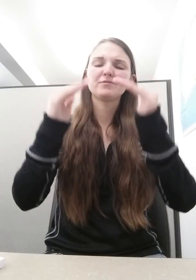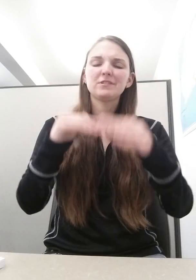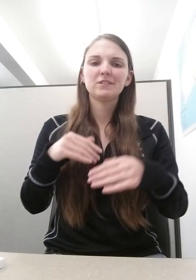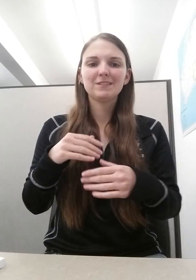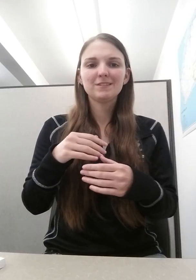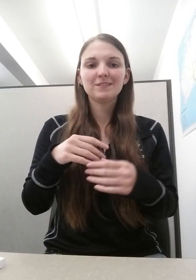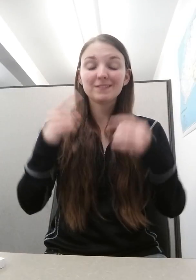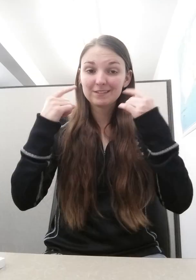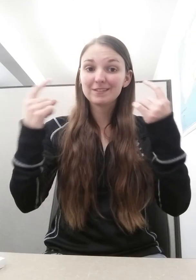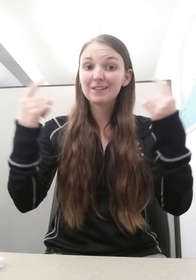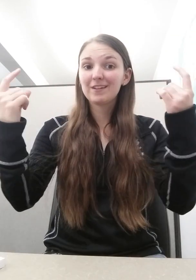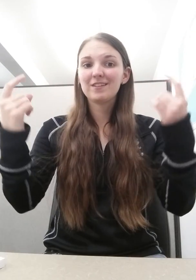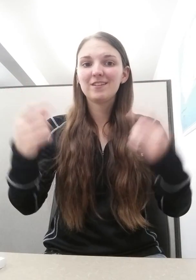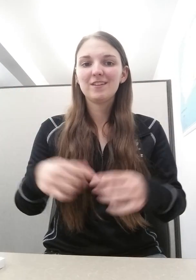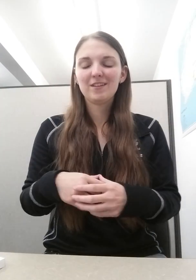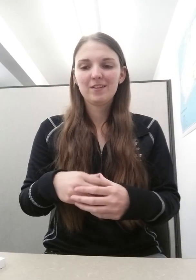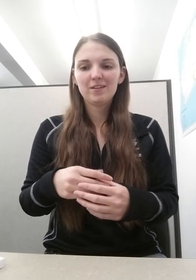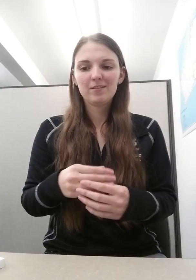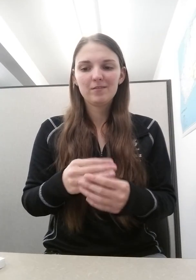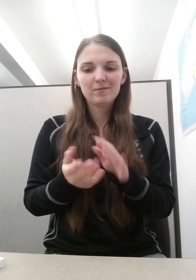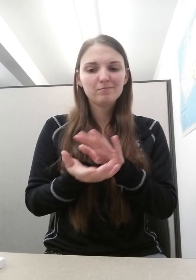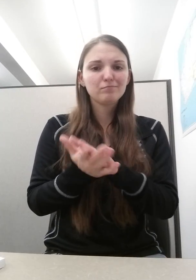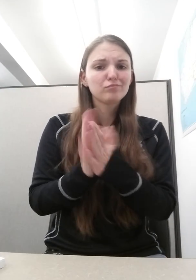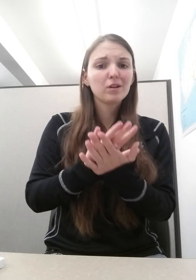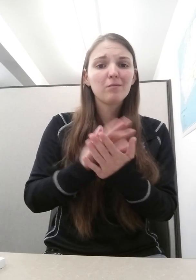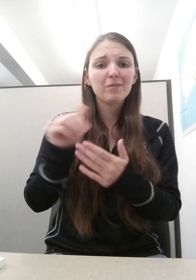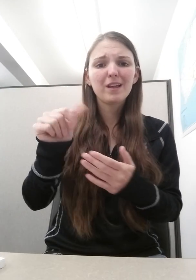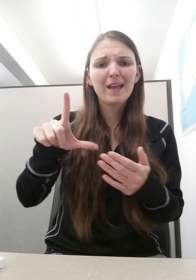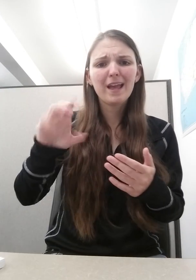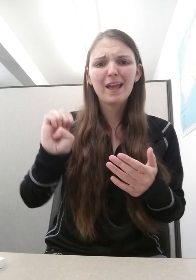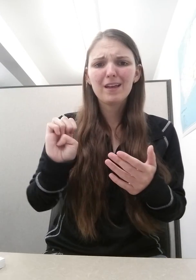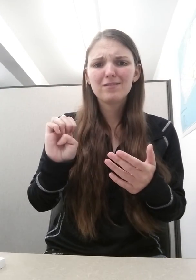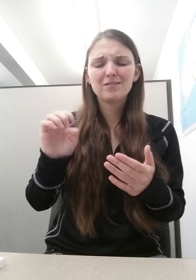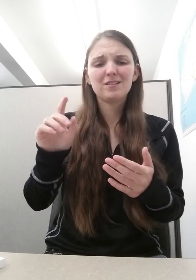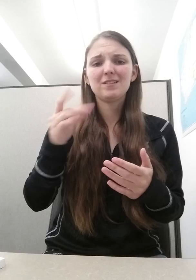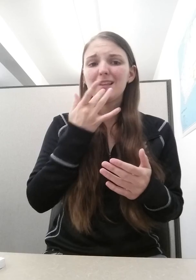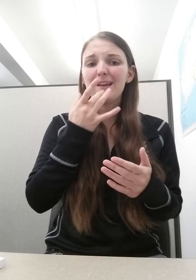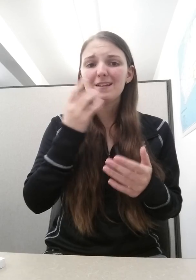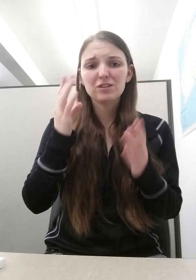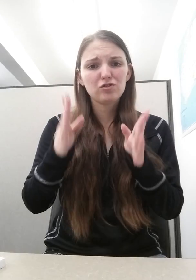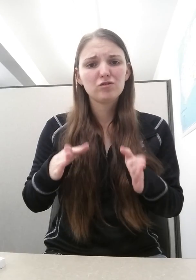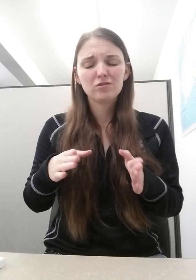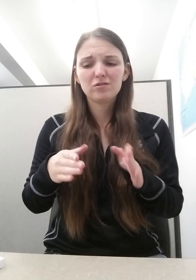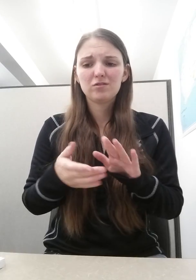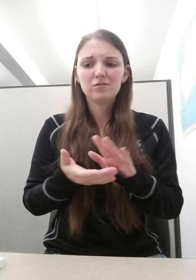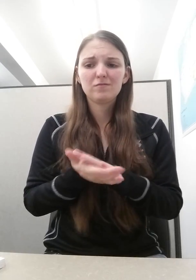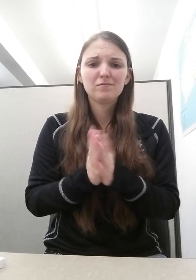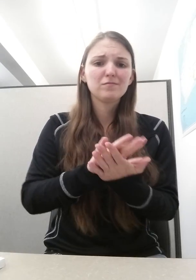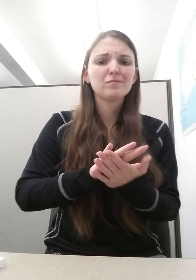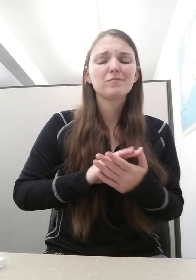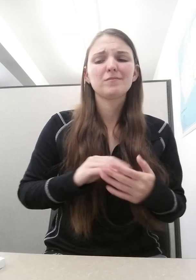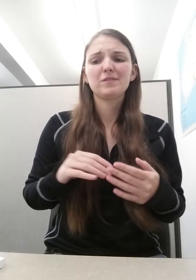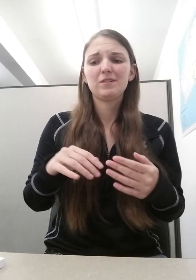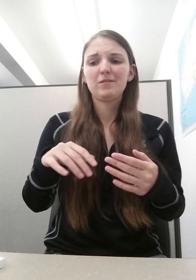had moved from ale taster to constable to chamberlain to high bailiff. High bailiff